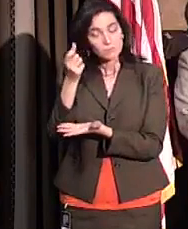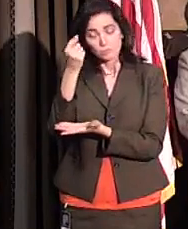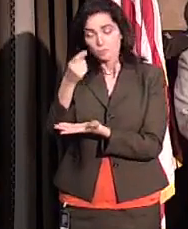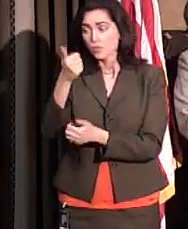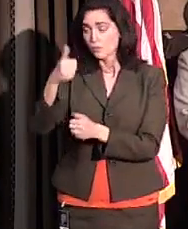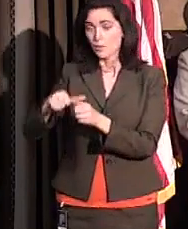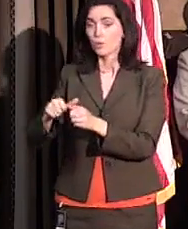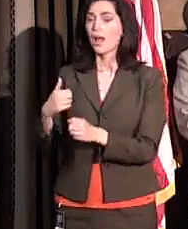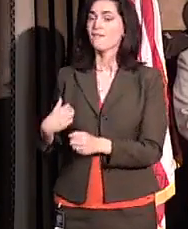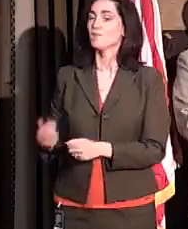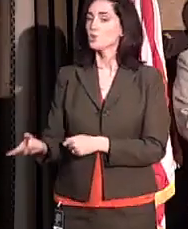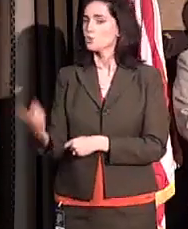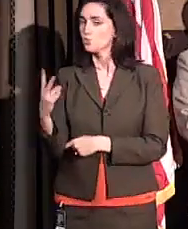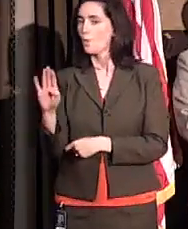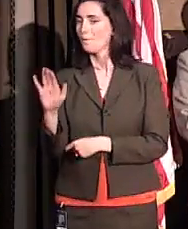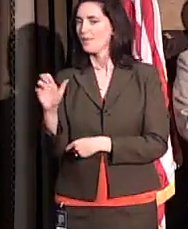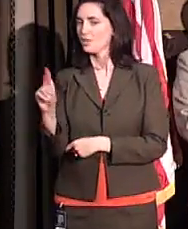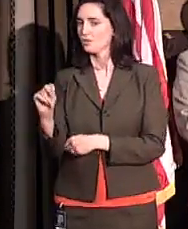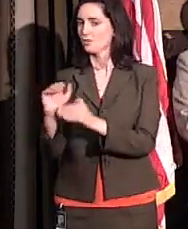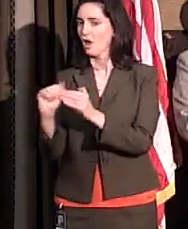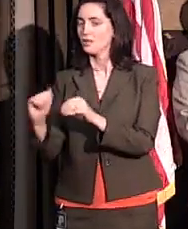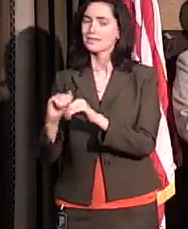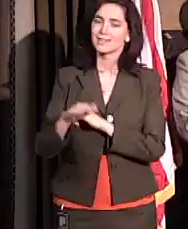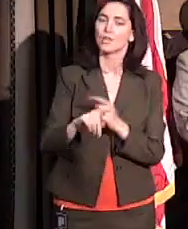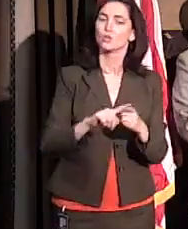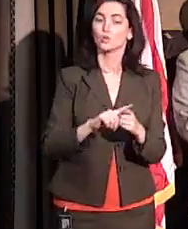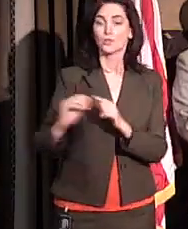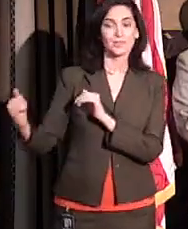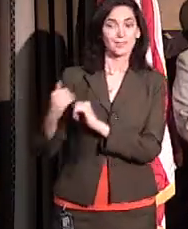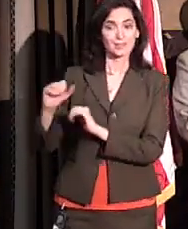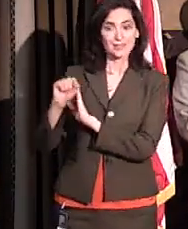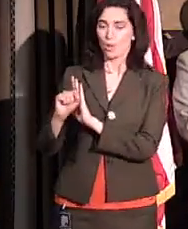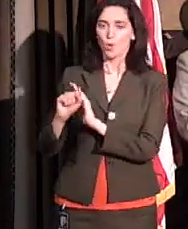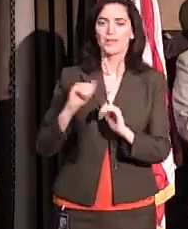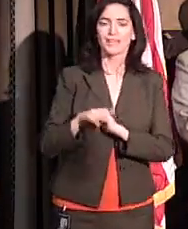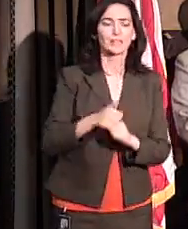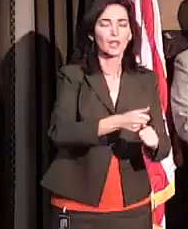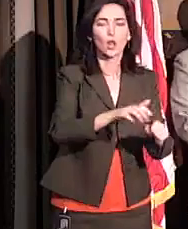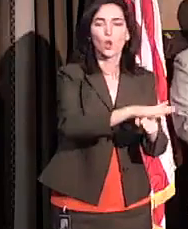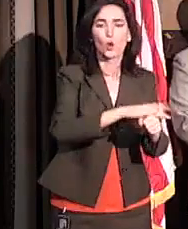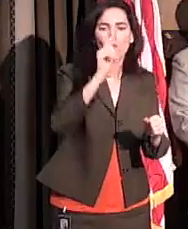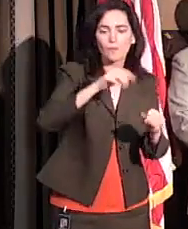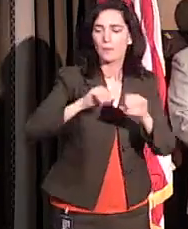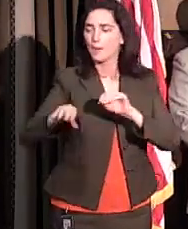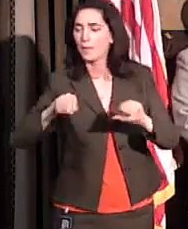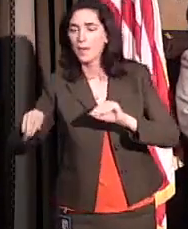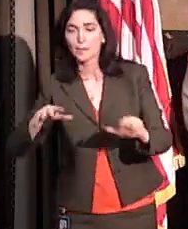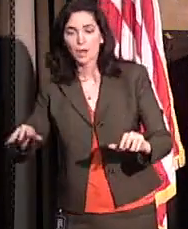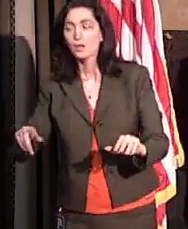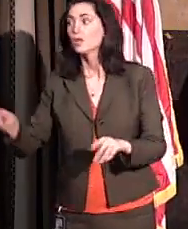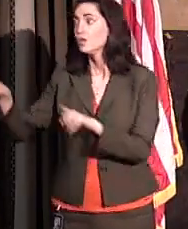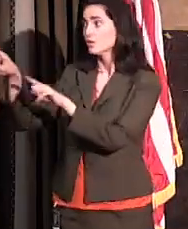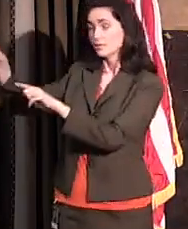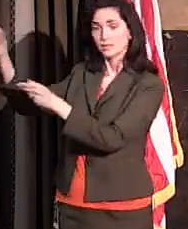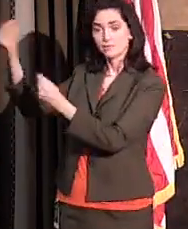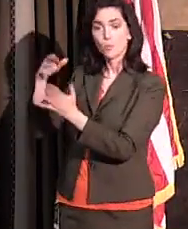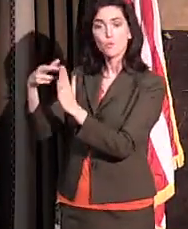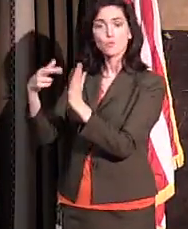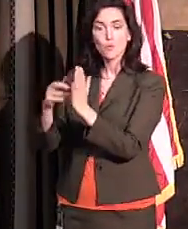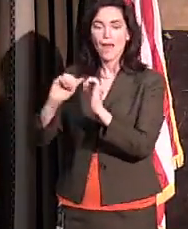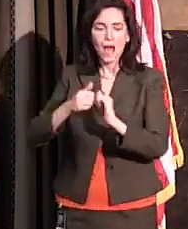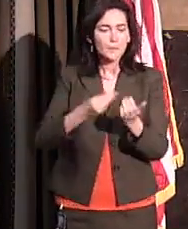billion going to local government as well, and one of the specified purposes for which that funding can be spent and invested